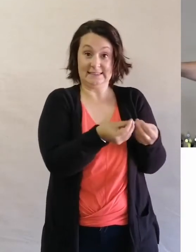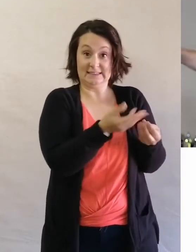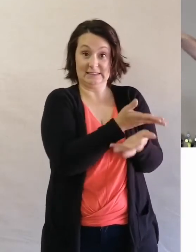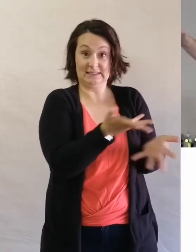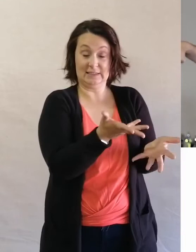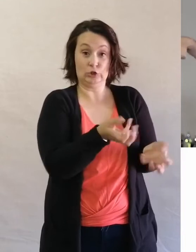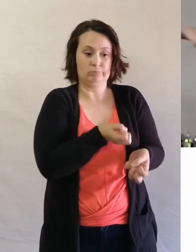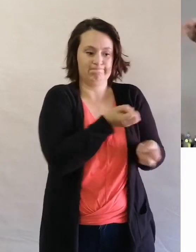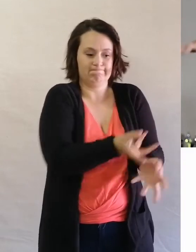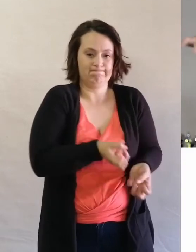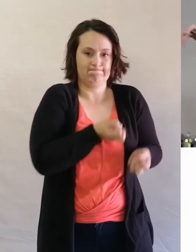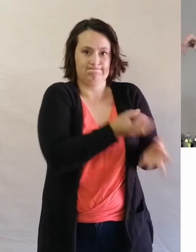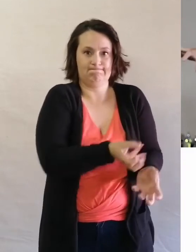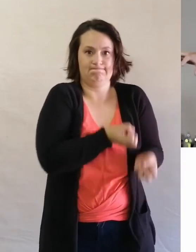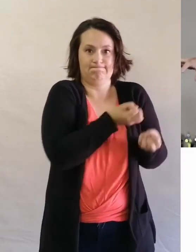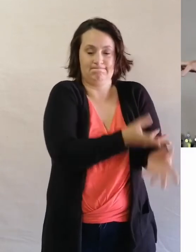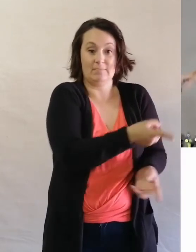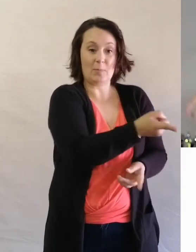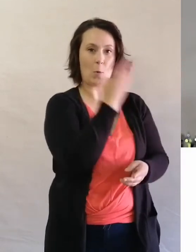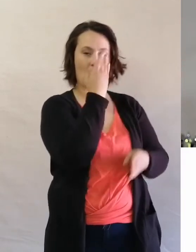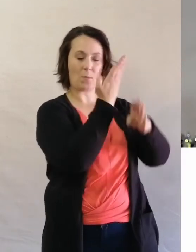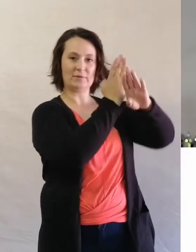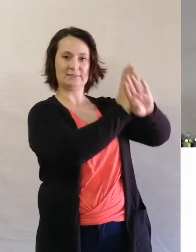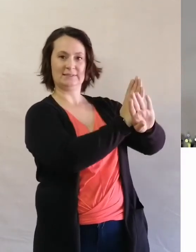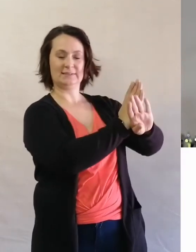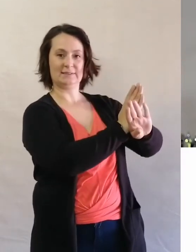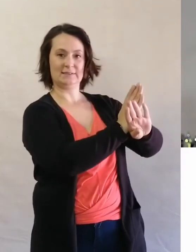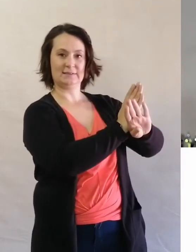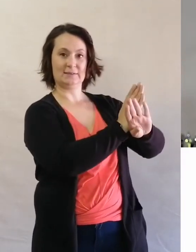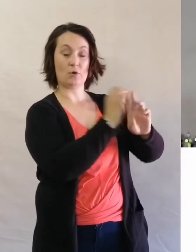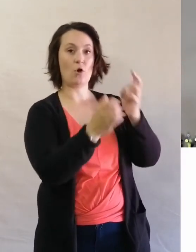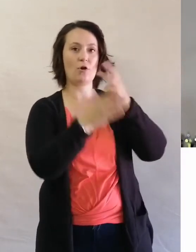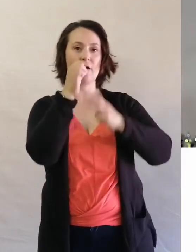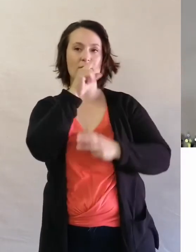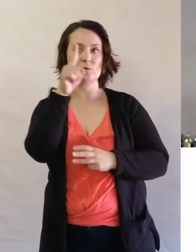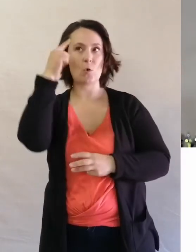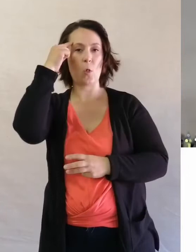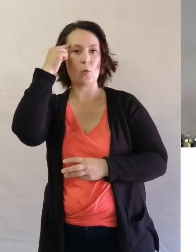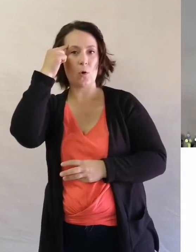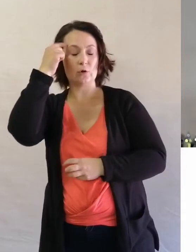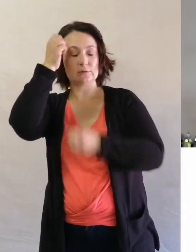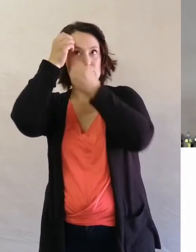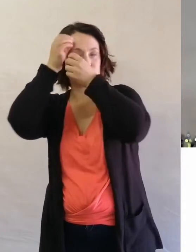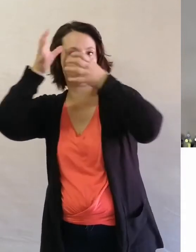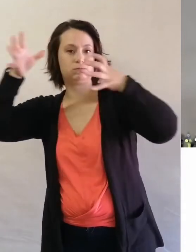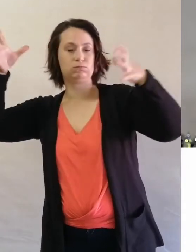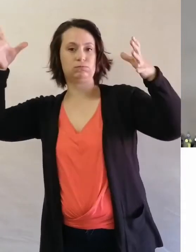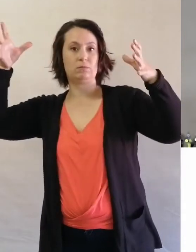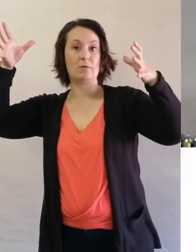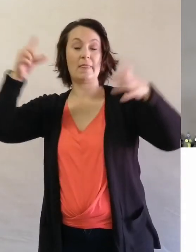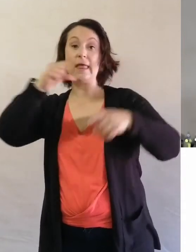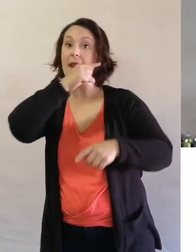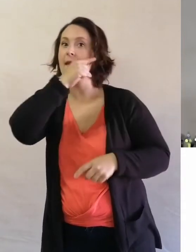into is going to protect you. Well, God says, let me flood your thoughts and imagination with something else. The name